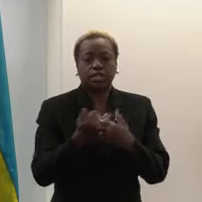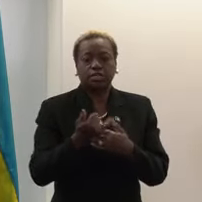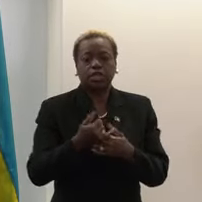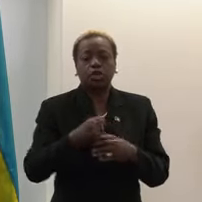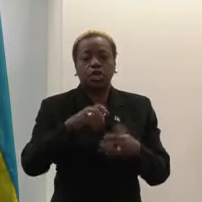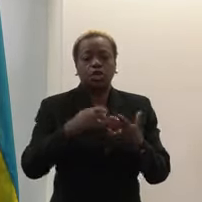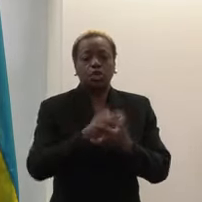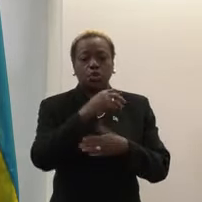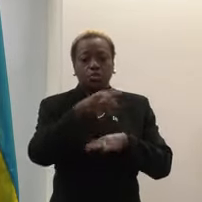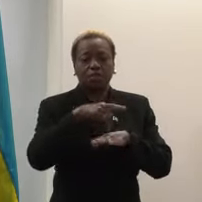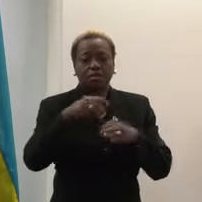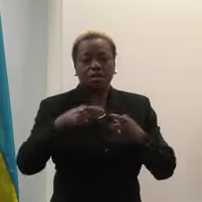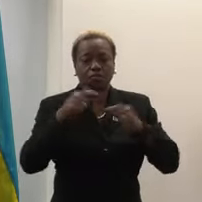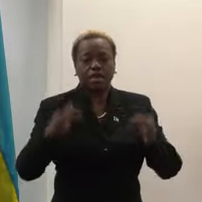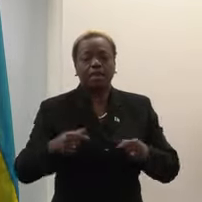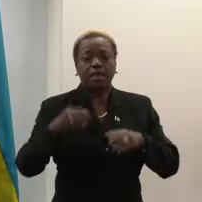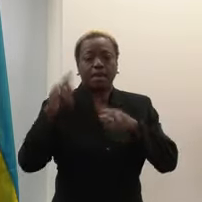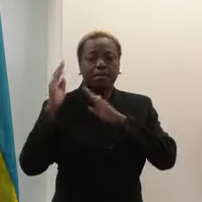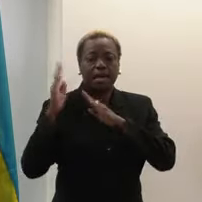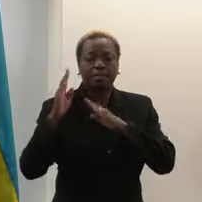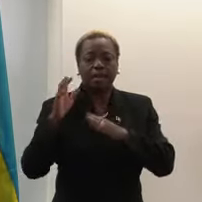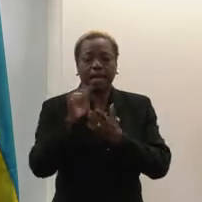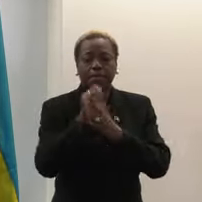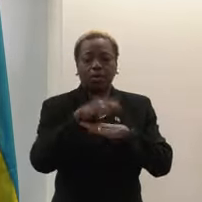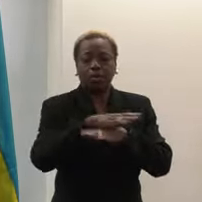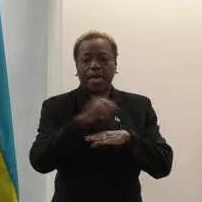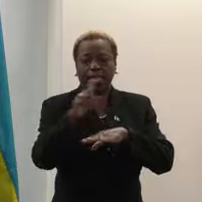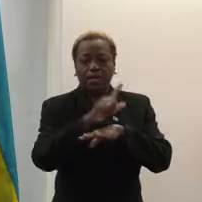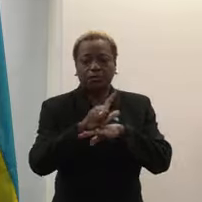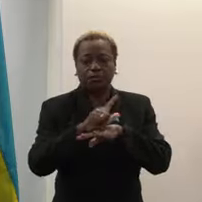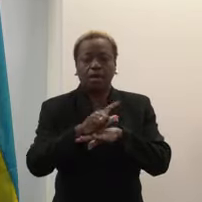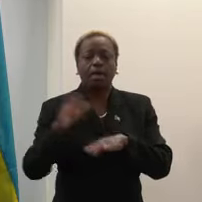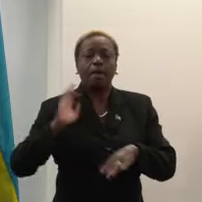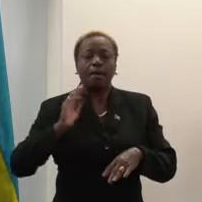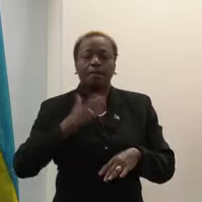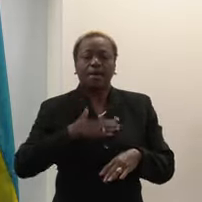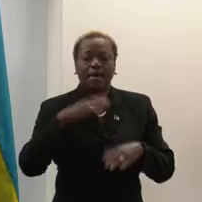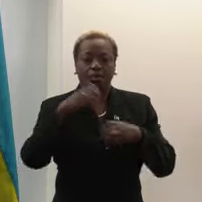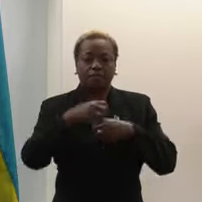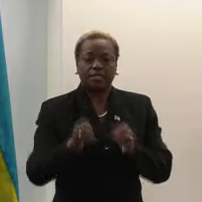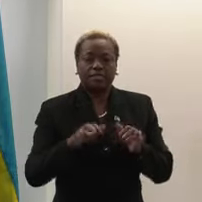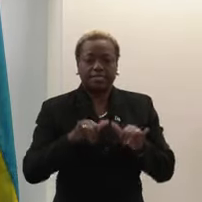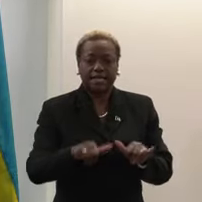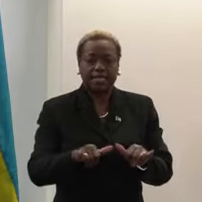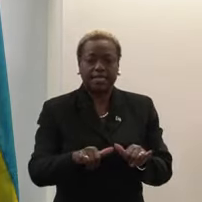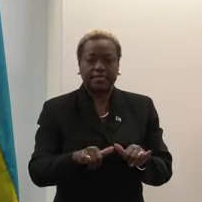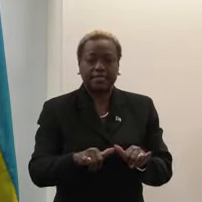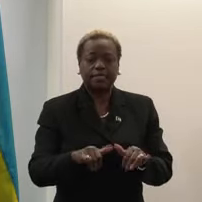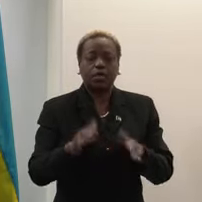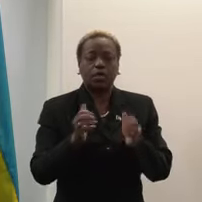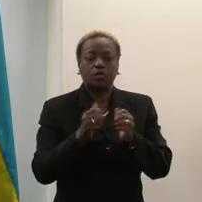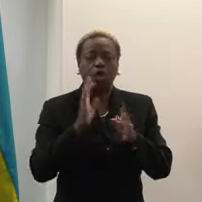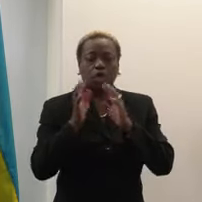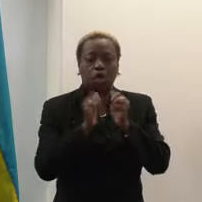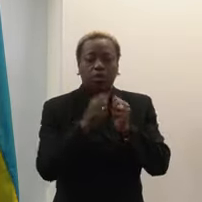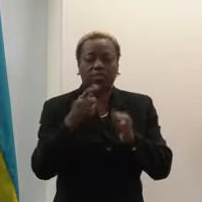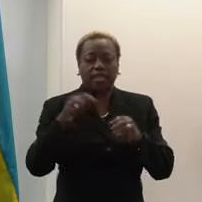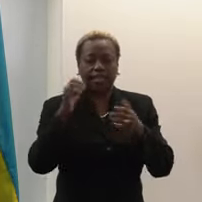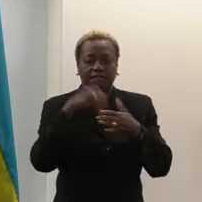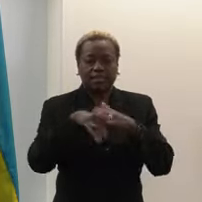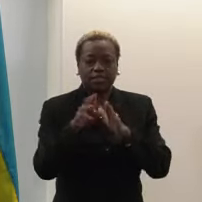Abaco, and Eleuthera. My office remains engaged with those investors, and we are